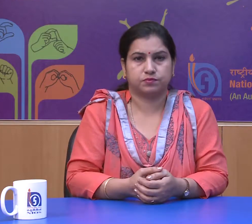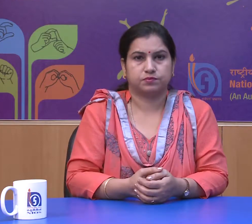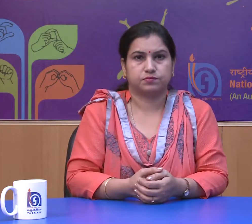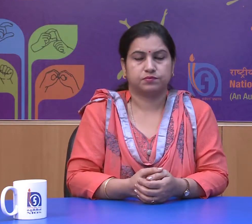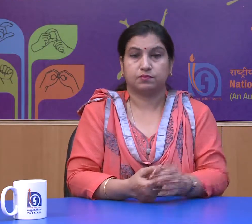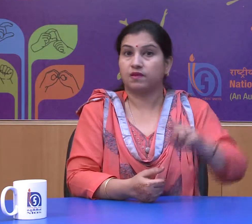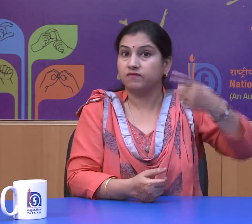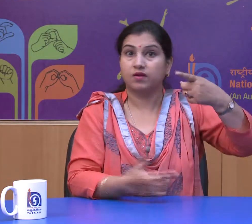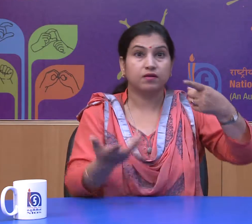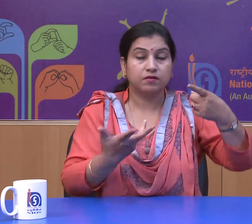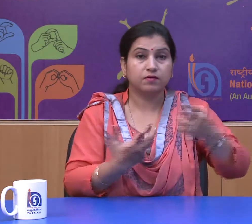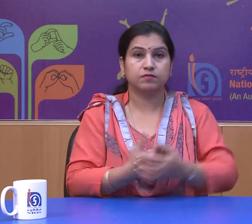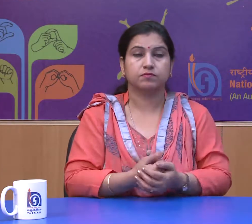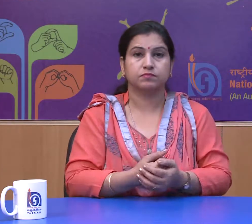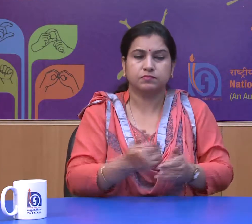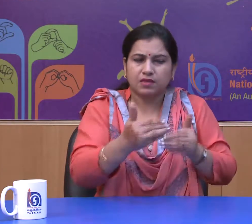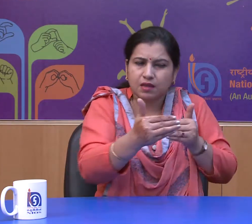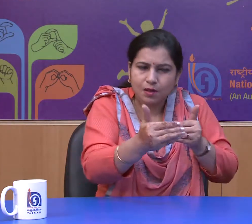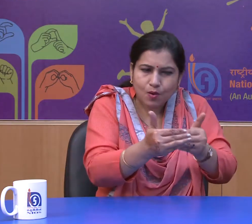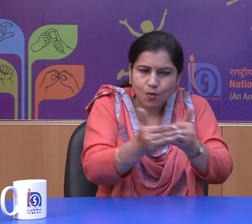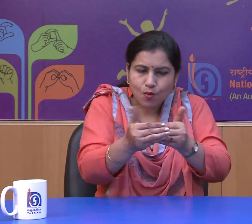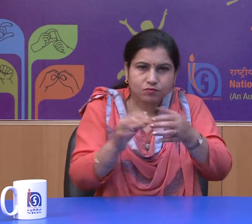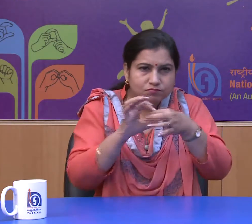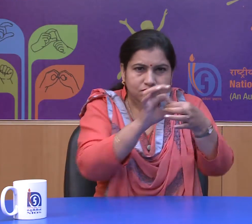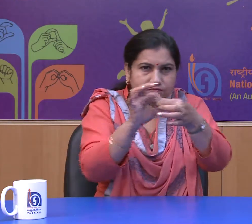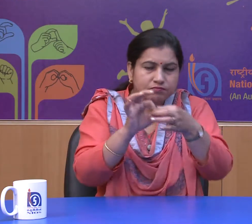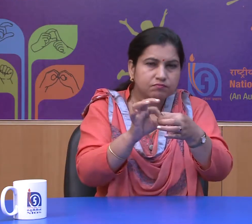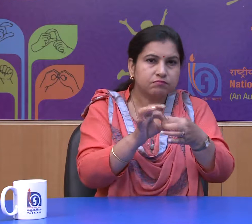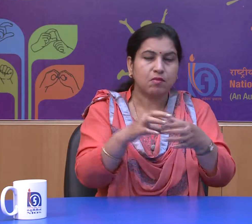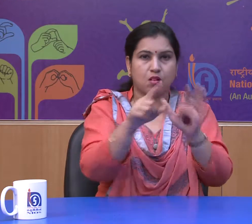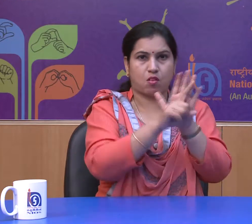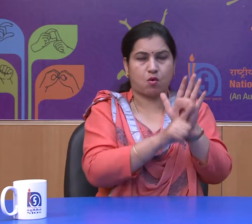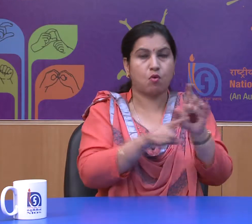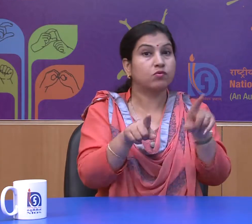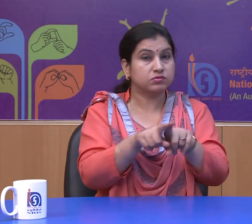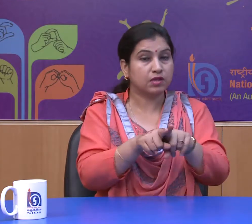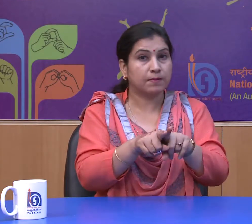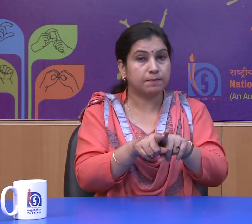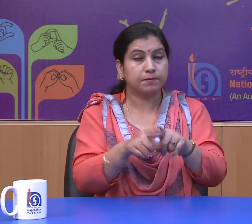Number 1, close relationship between the legislature and the executive.